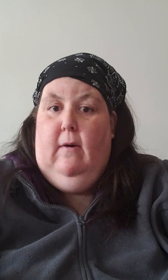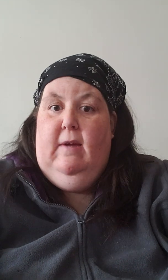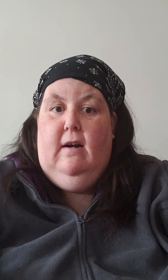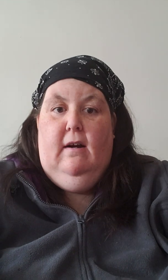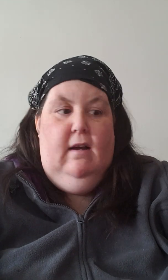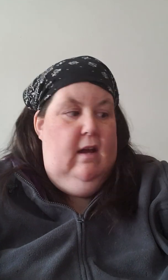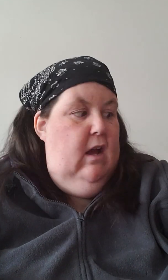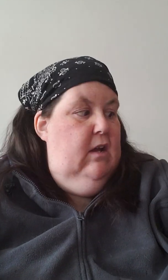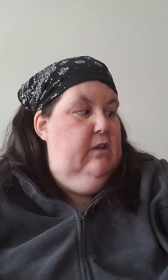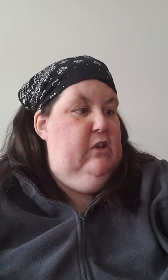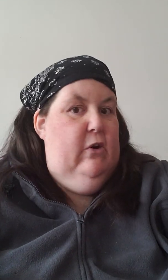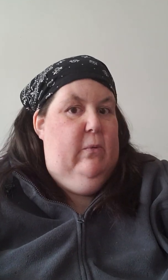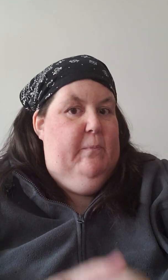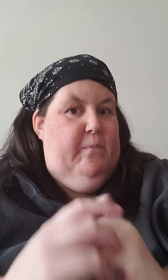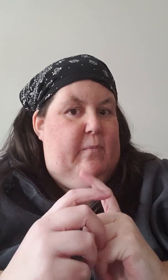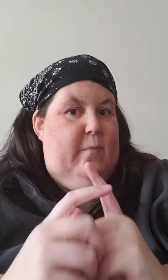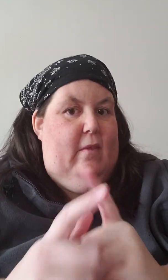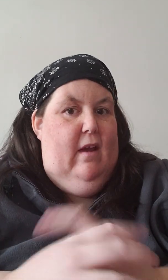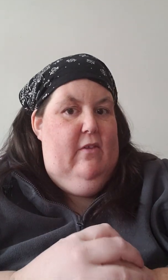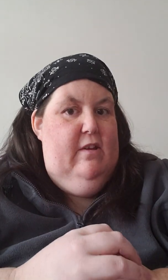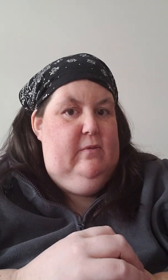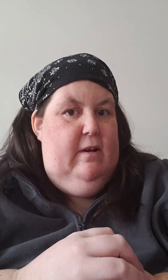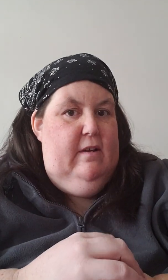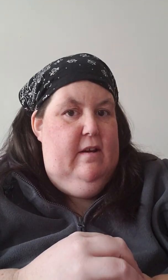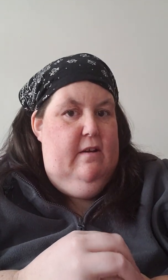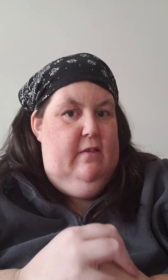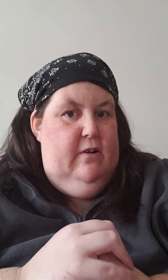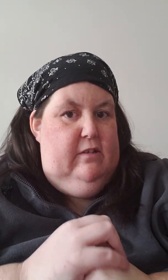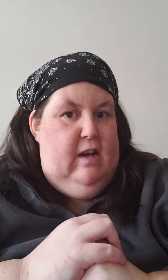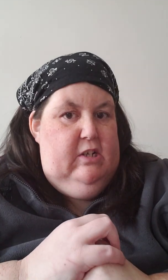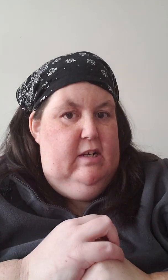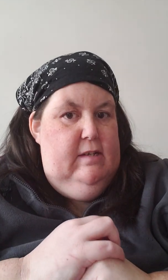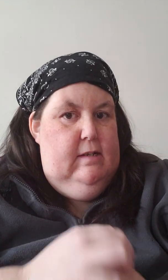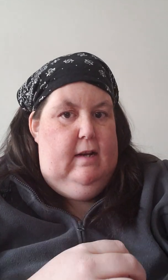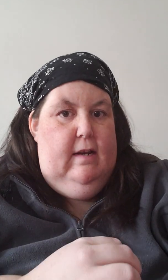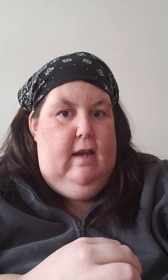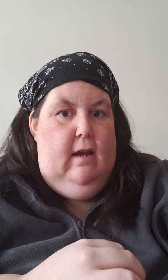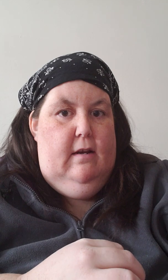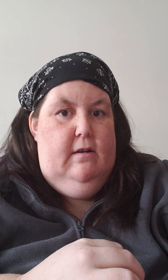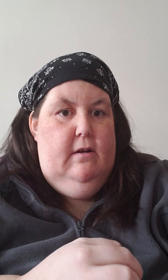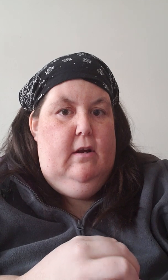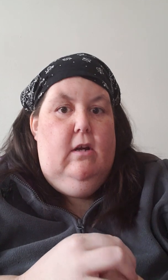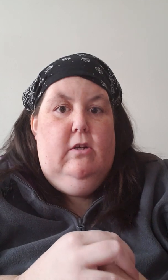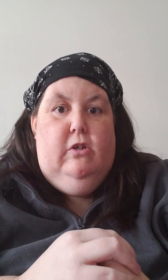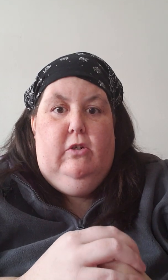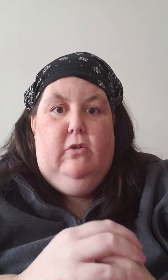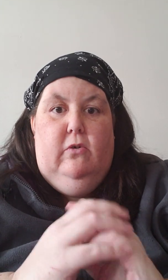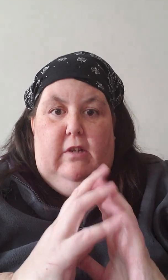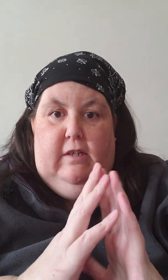I'm here. So this one little section is dedicated to